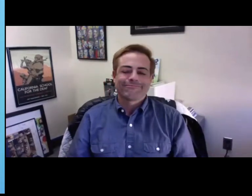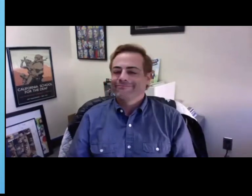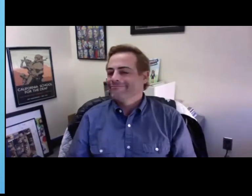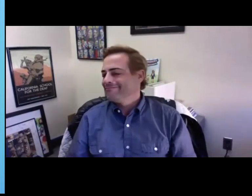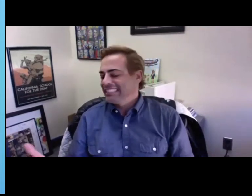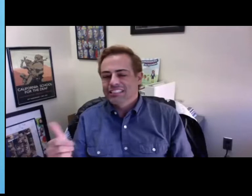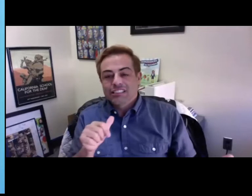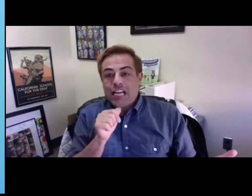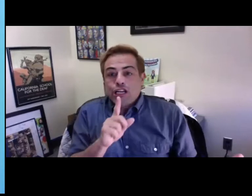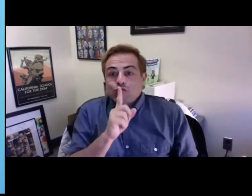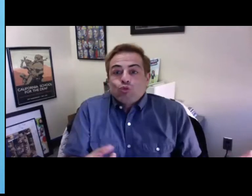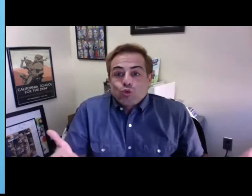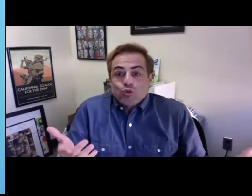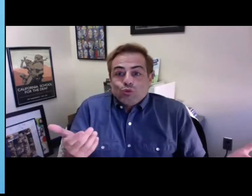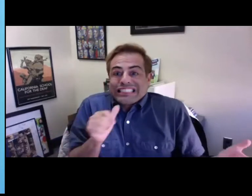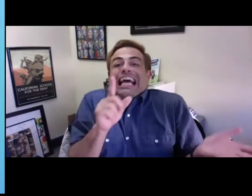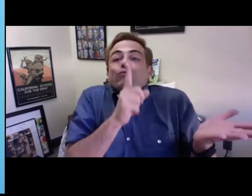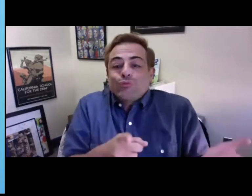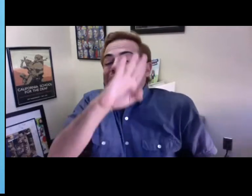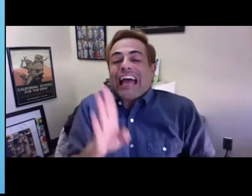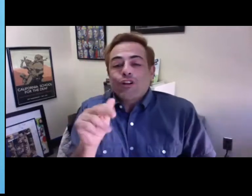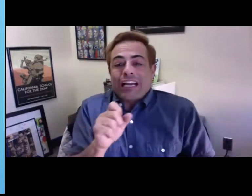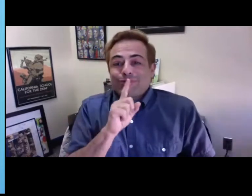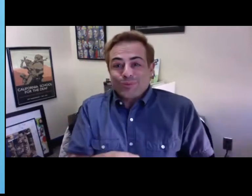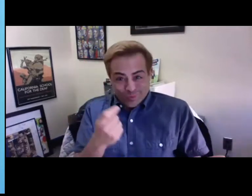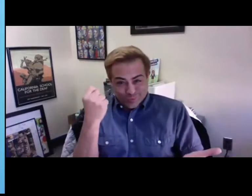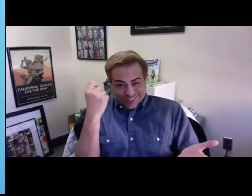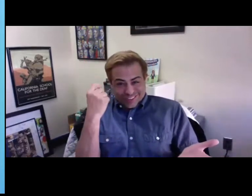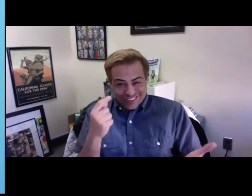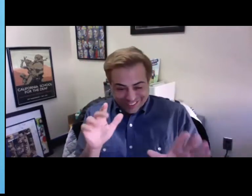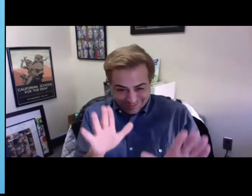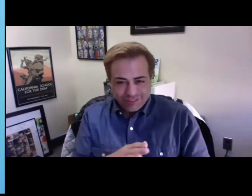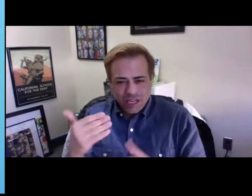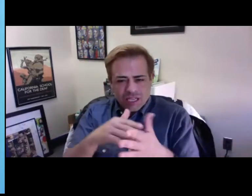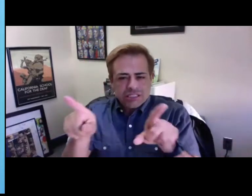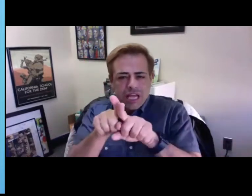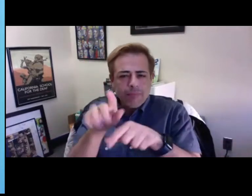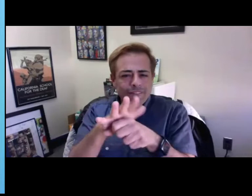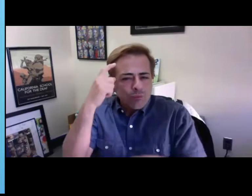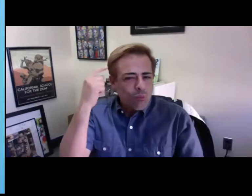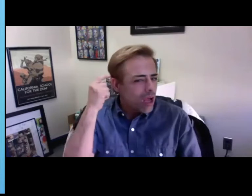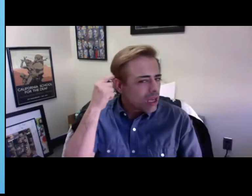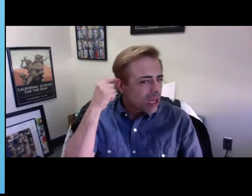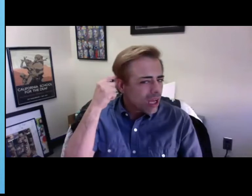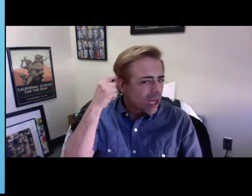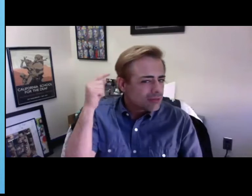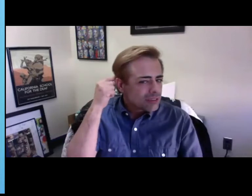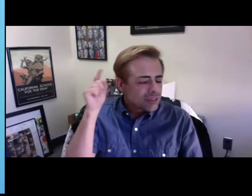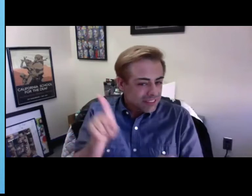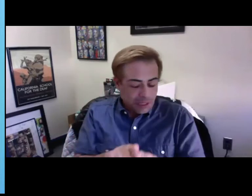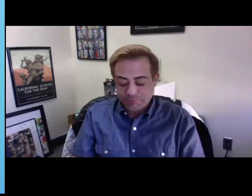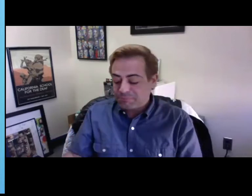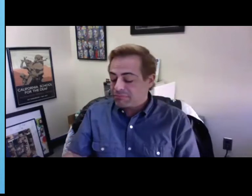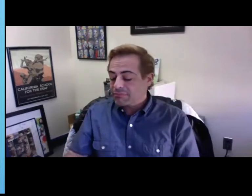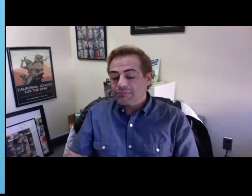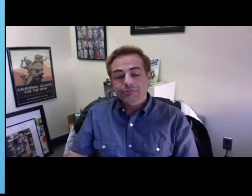That's still a myth that continues today, but it's just not true. It's not true. It never was true. So again, it's